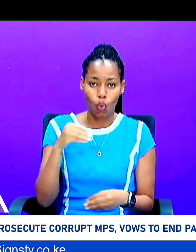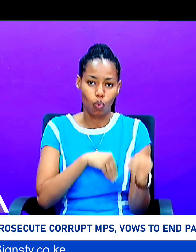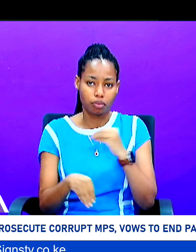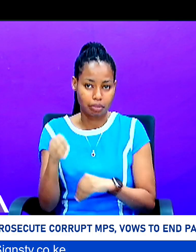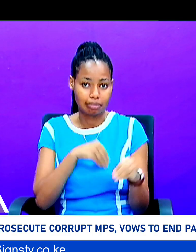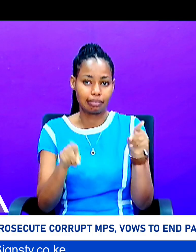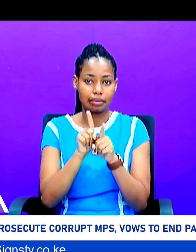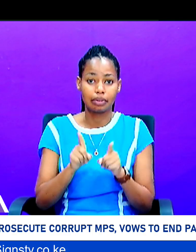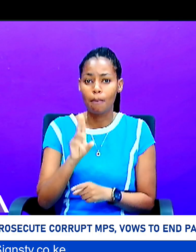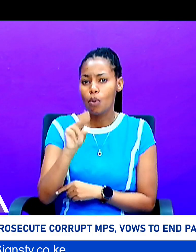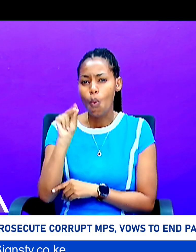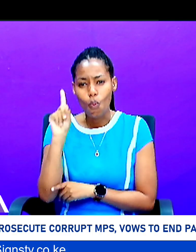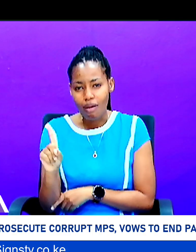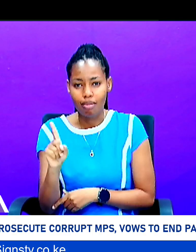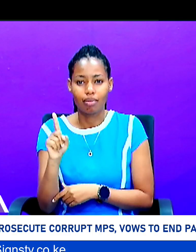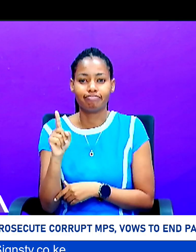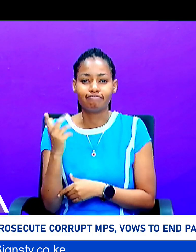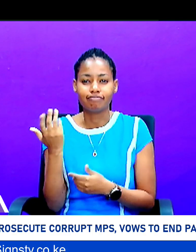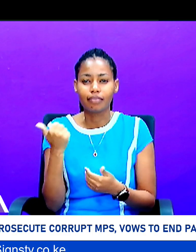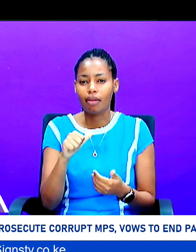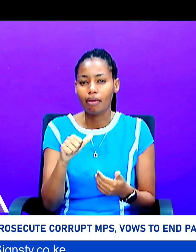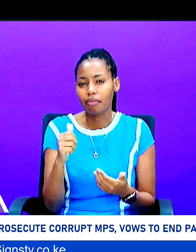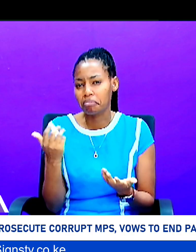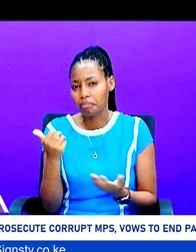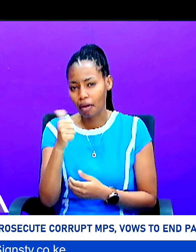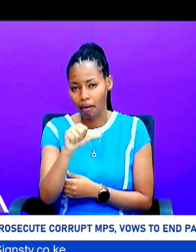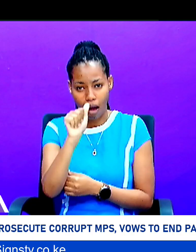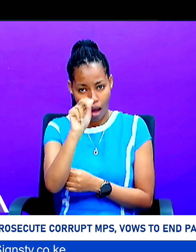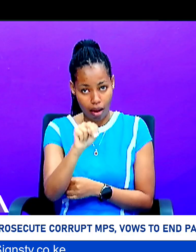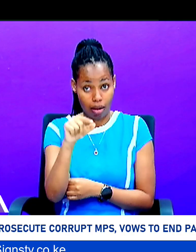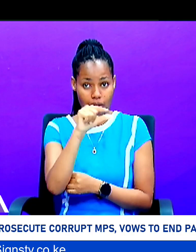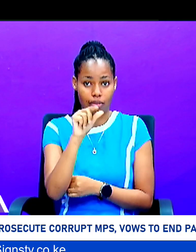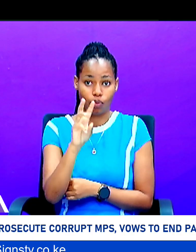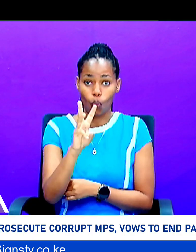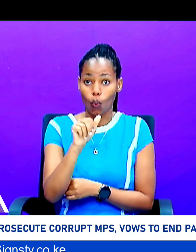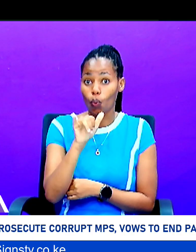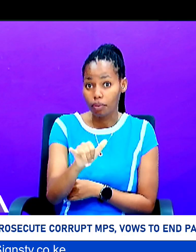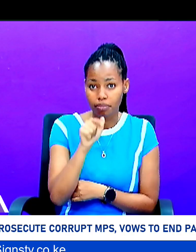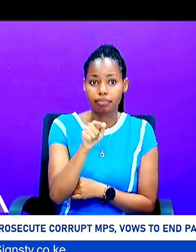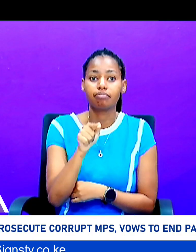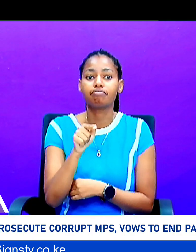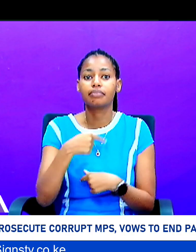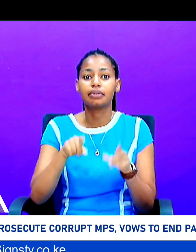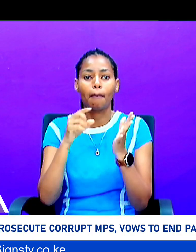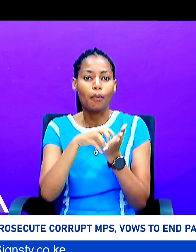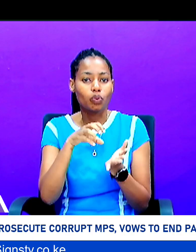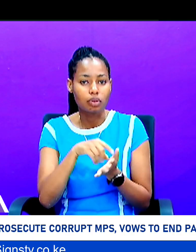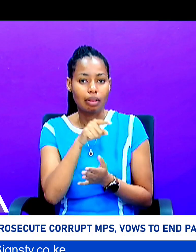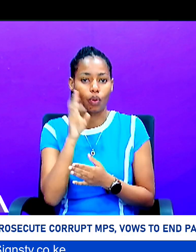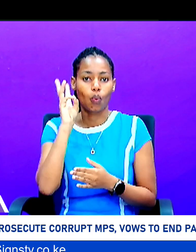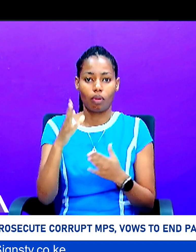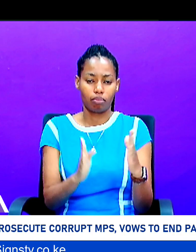stated that he has made it absolutely clear that there will be no sacred cow in the war against